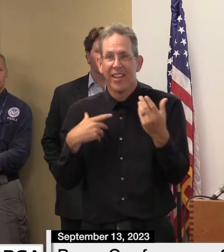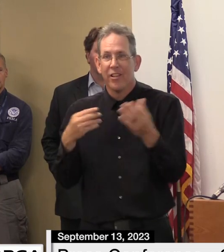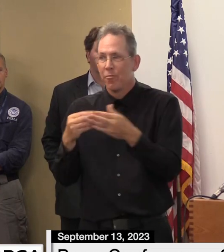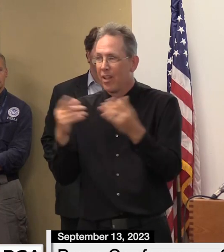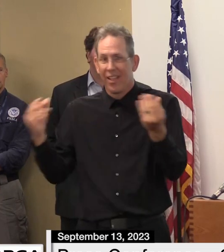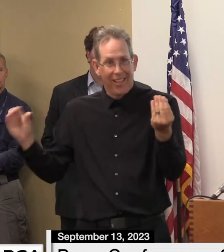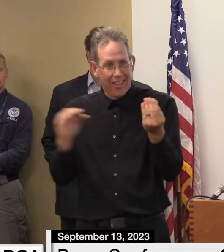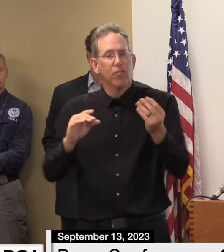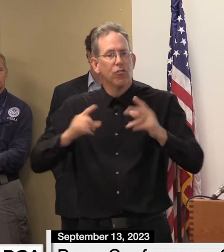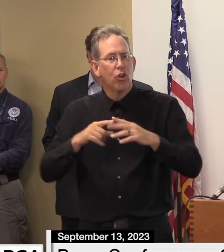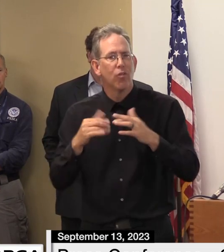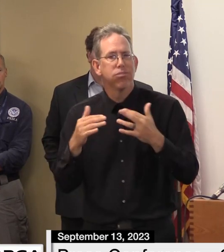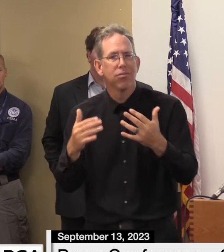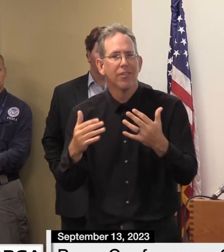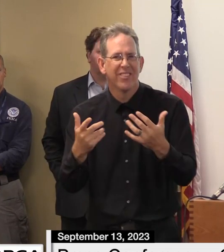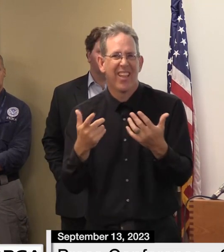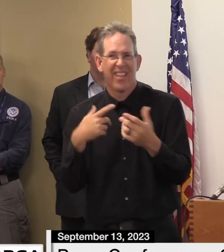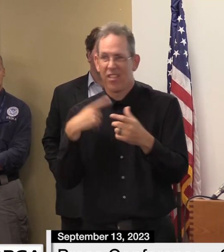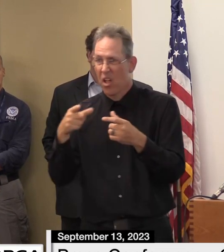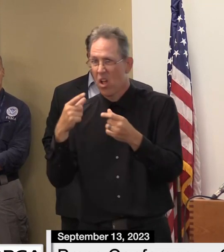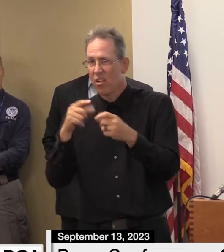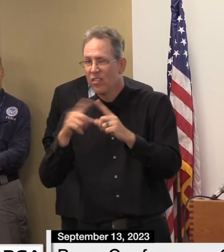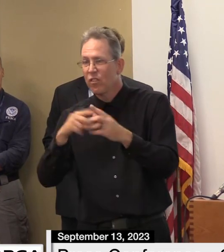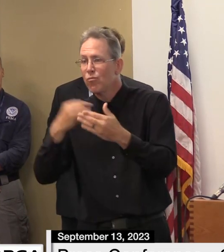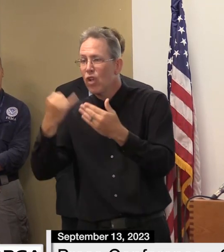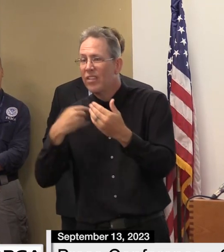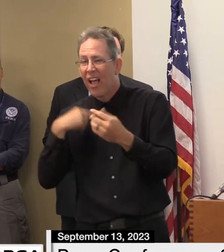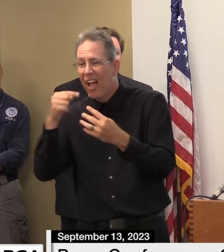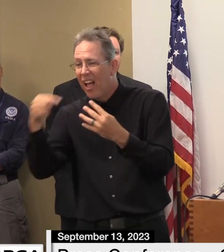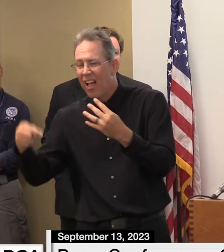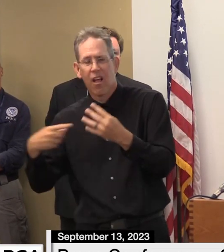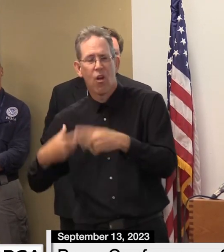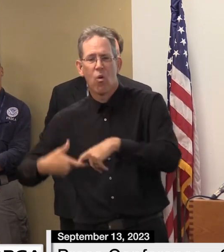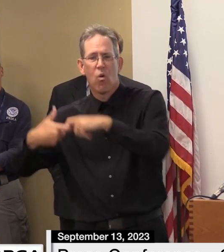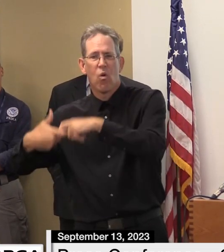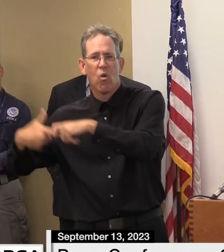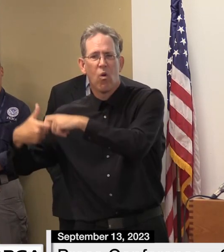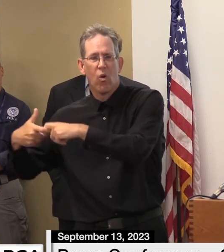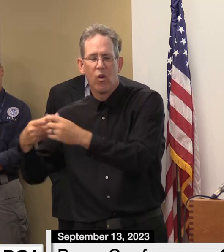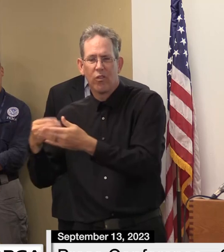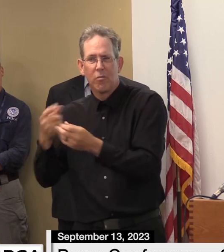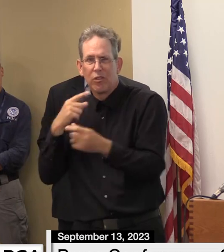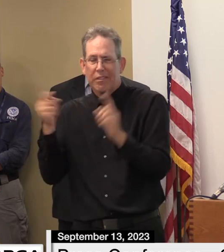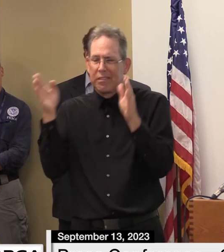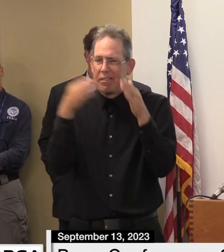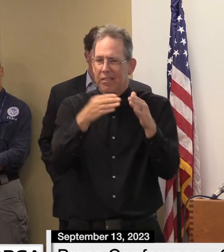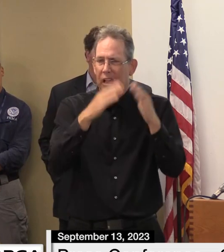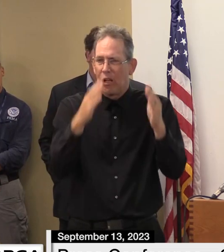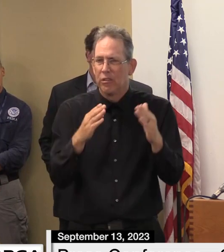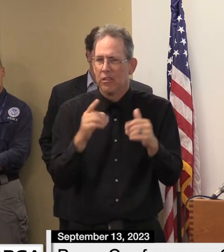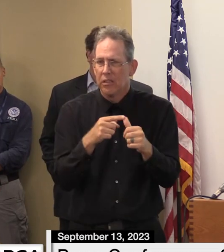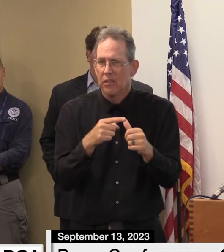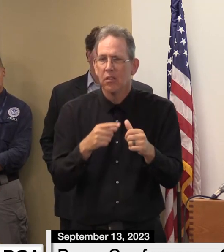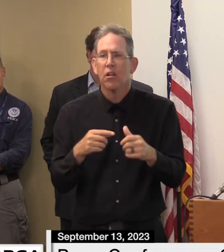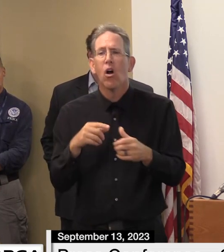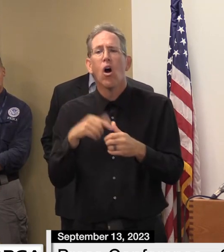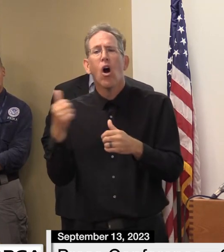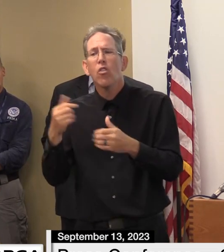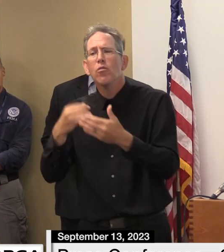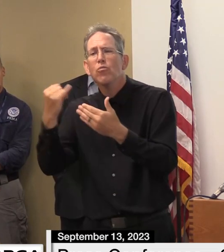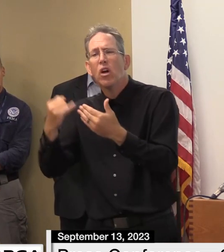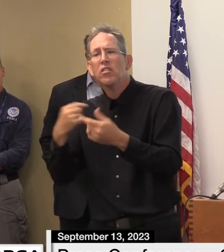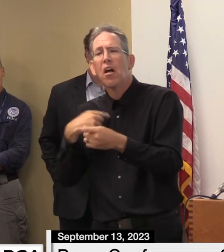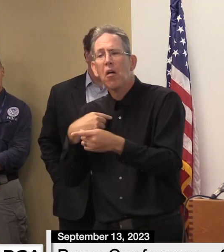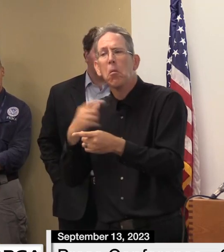looking at that kind of pipeline to know example projects. Additionally, there are other projects that may be a little farther out and